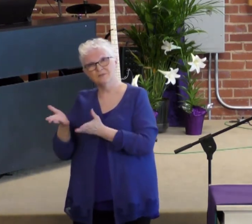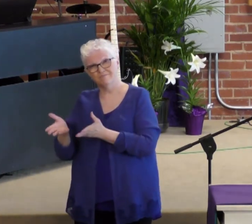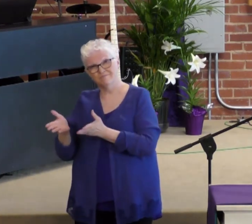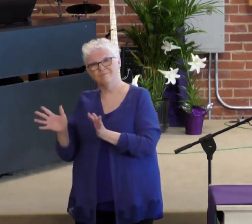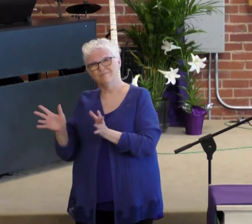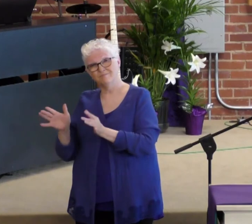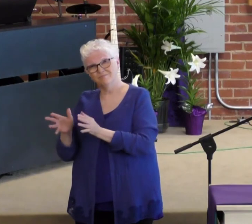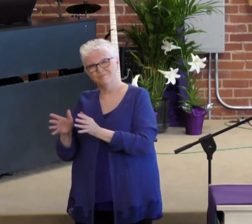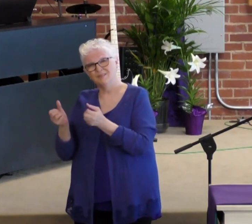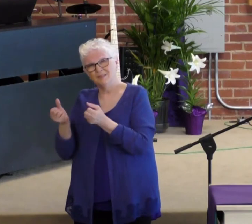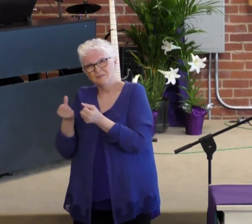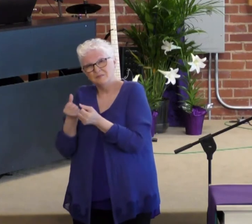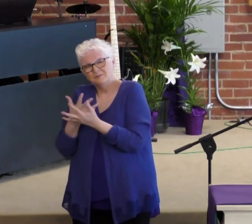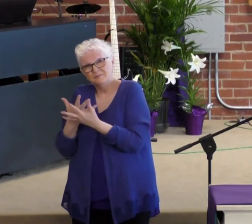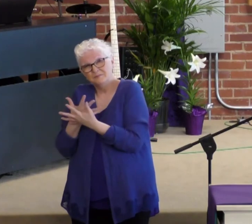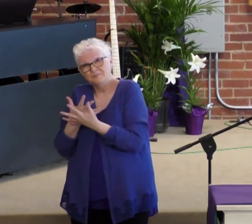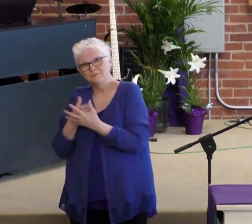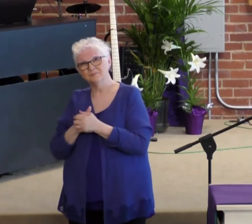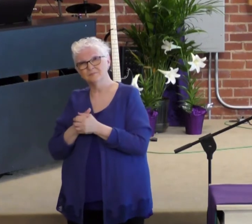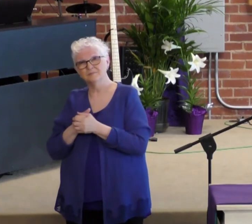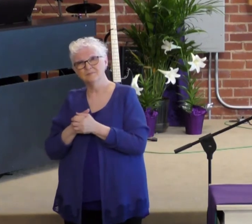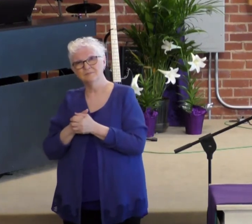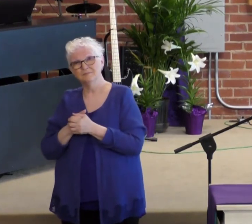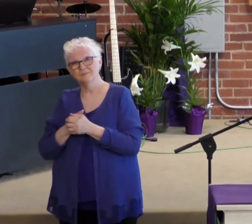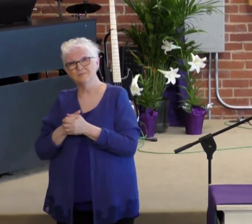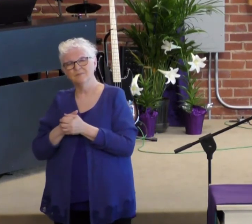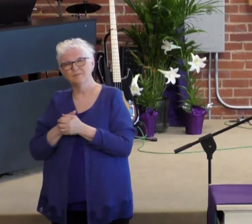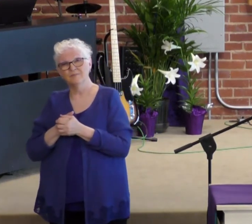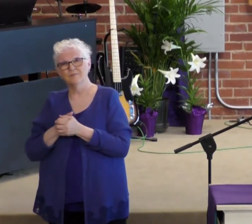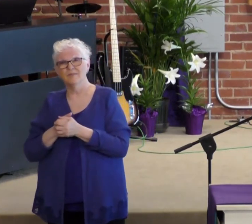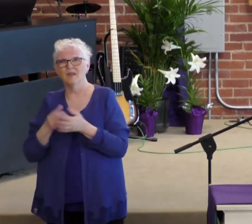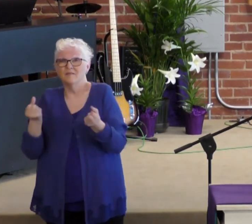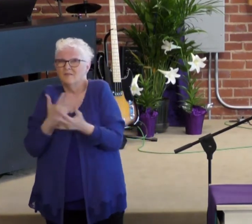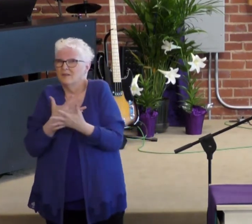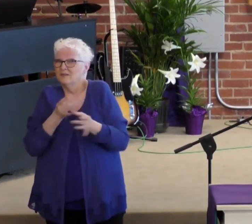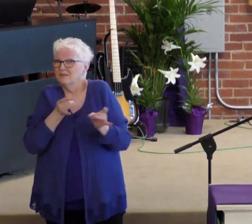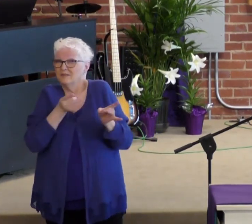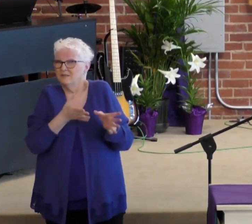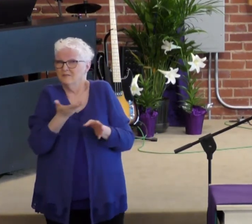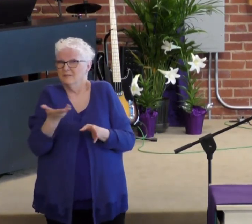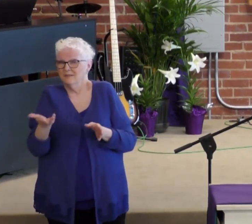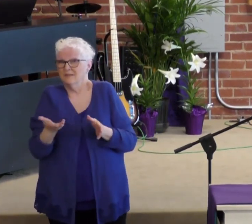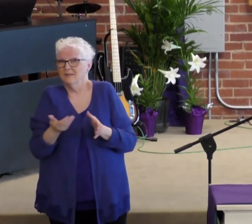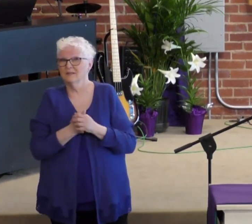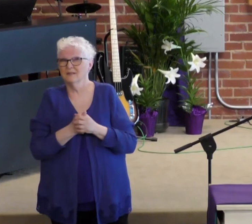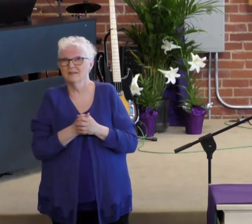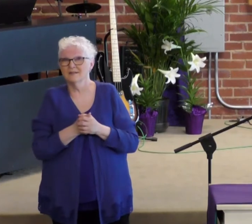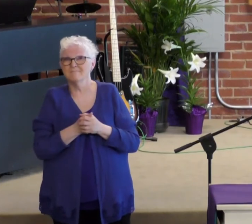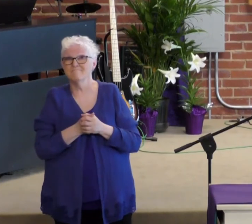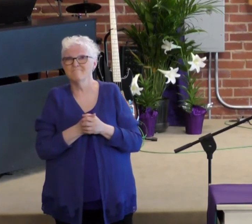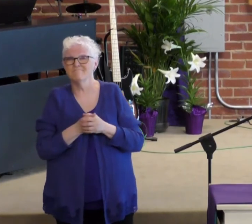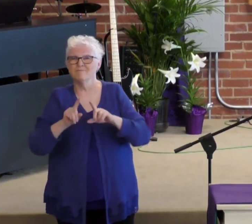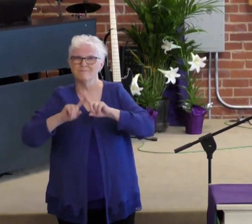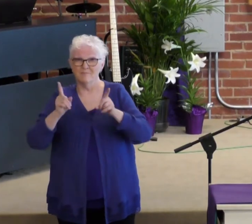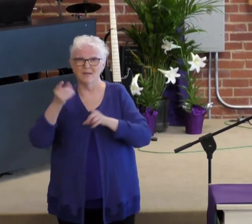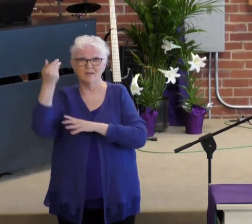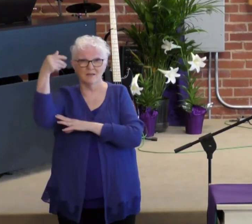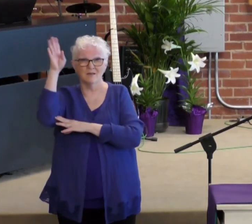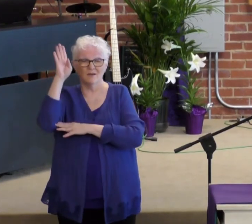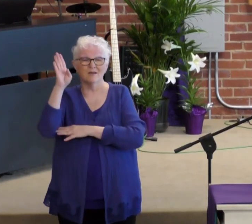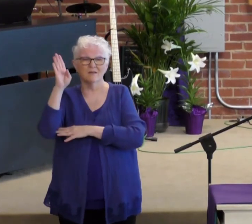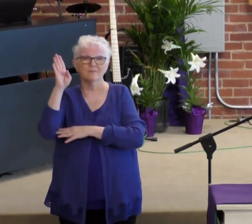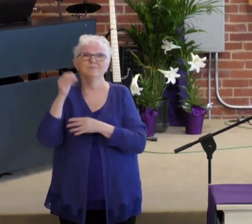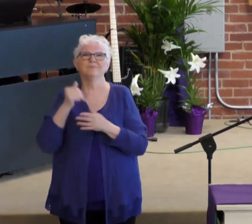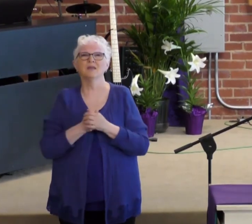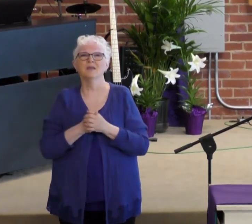are fearful. I told you a while ago that fear is a terrible thing. But God wants, the Bible